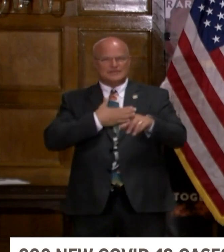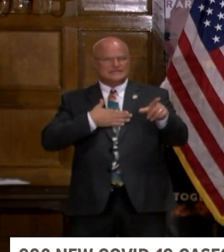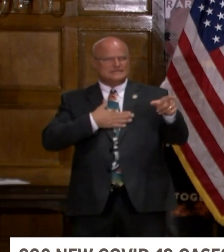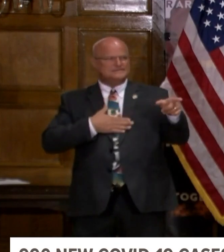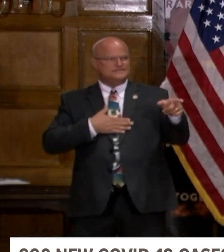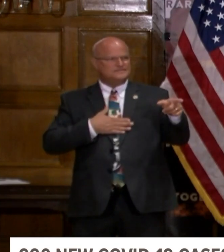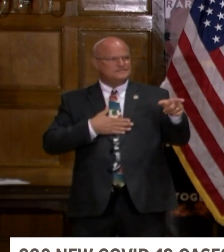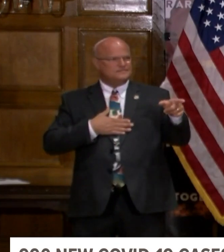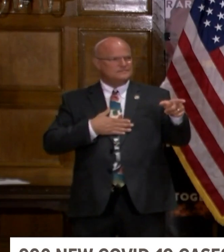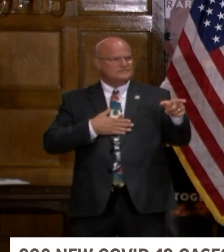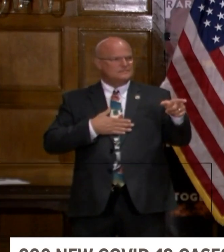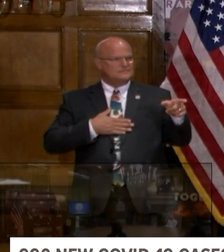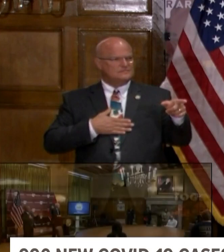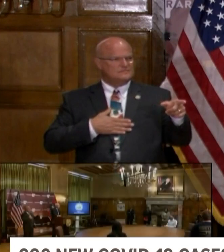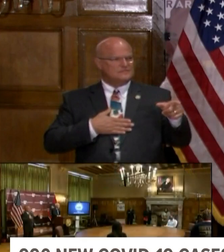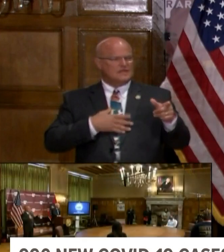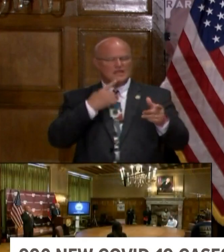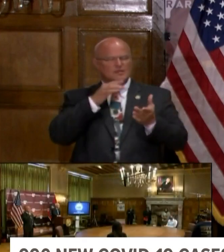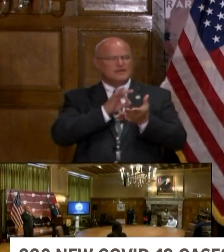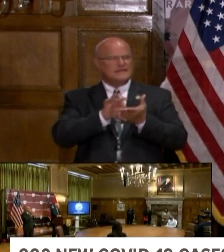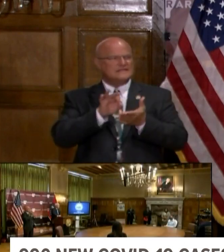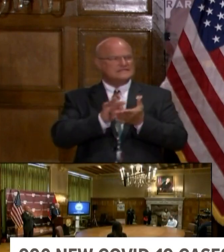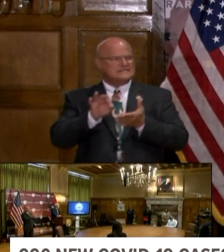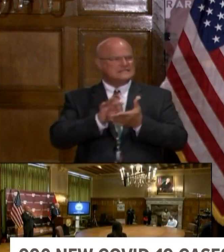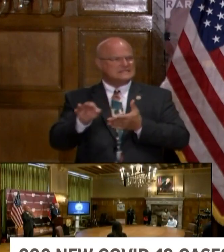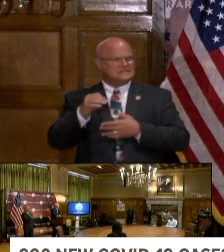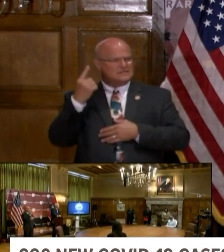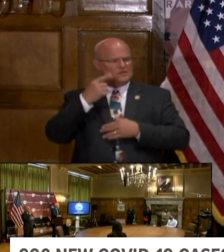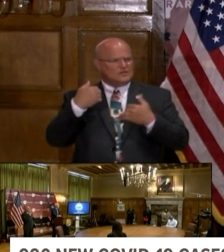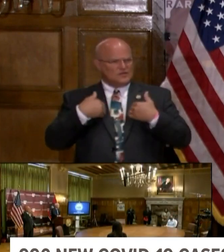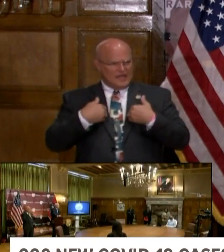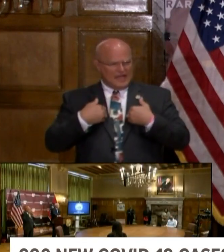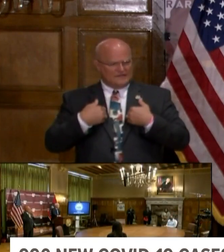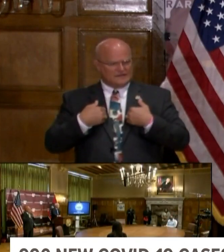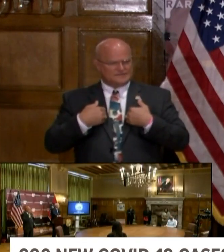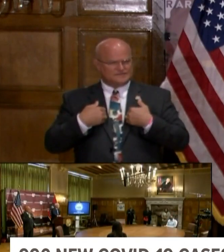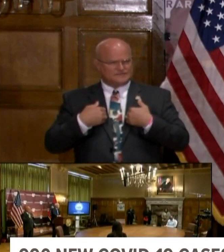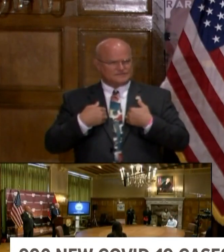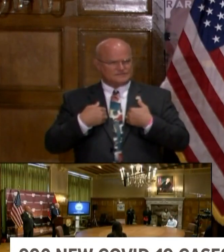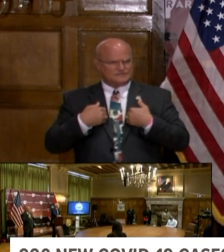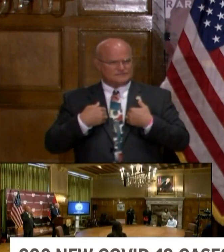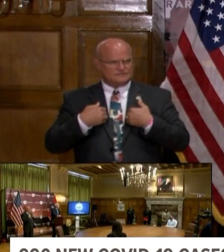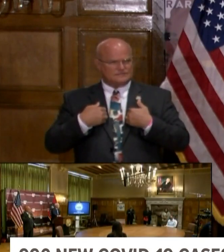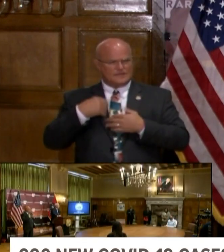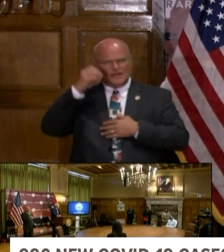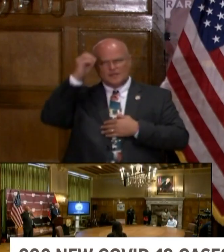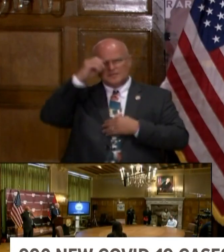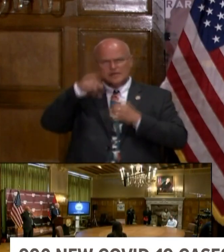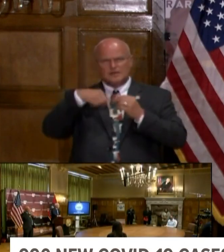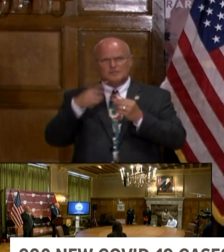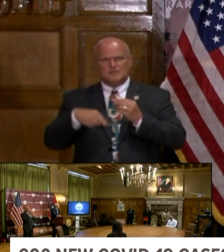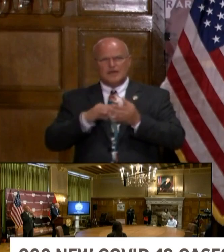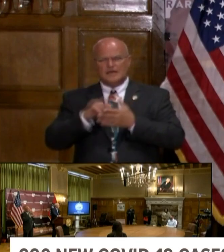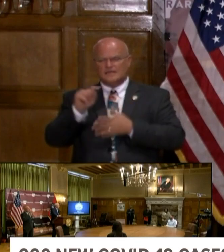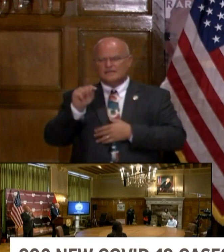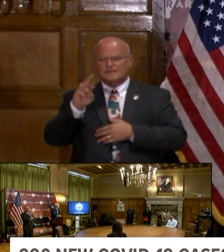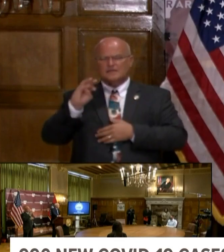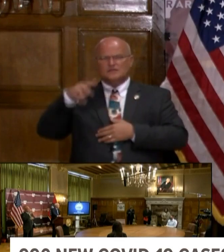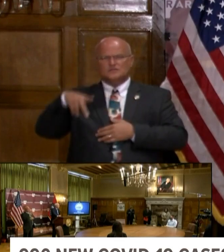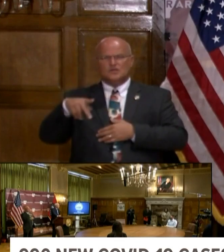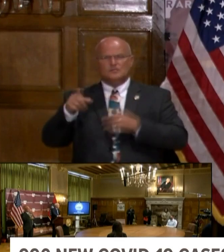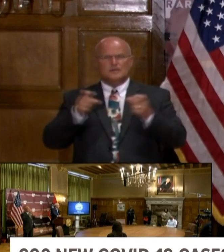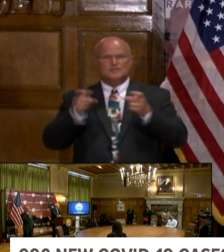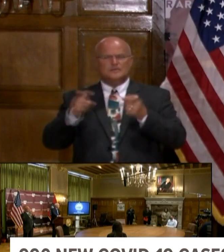please. You're talking about the census. I was wondering if you have a opinion about the Trump administration's order